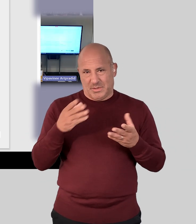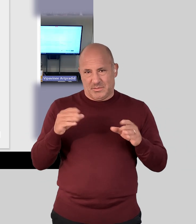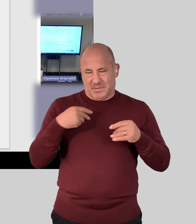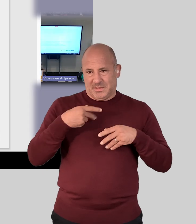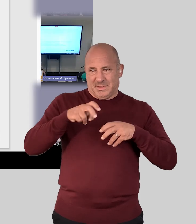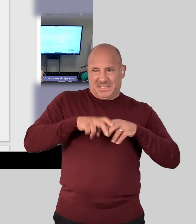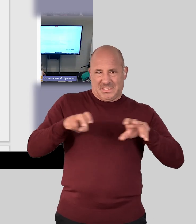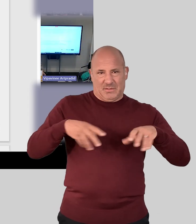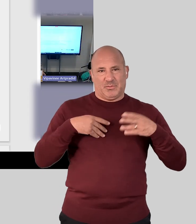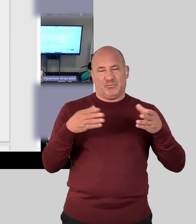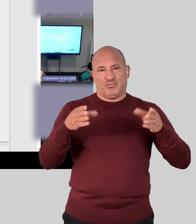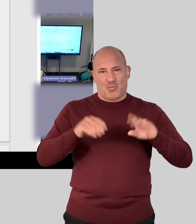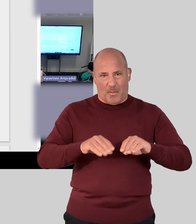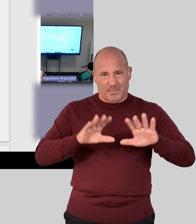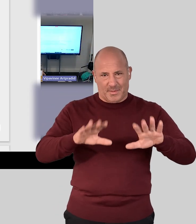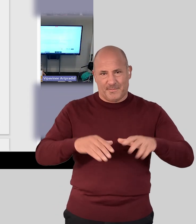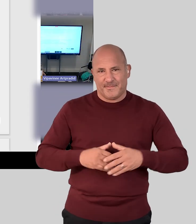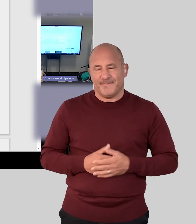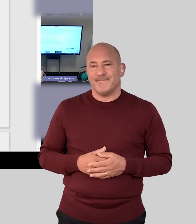seats and